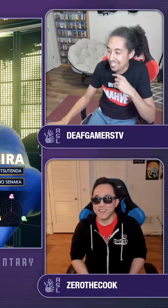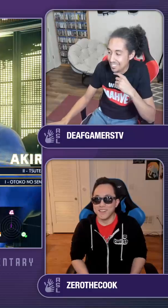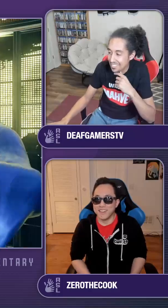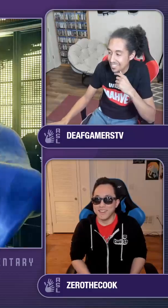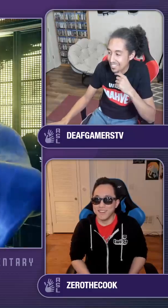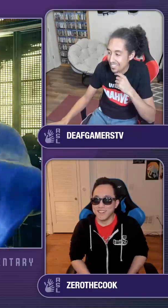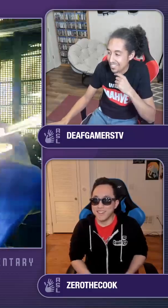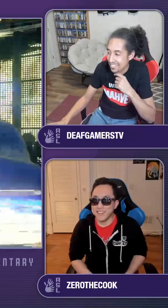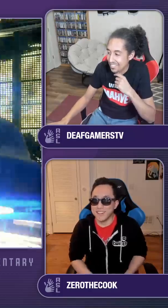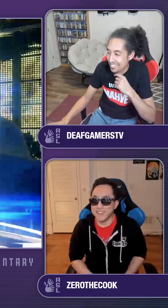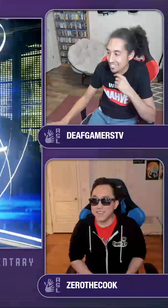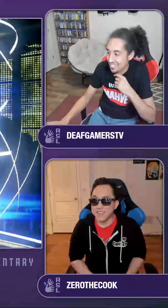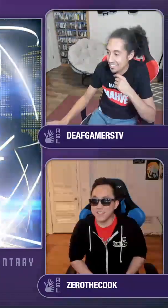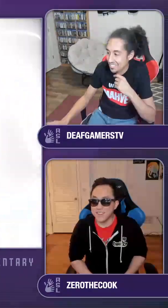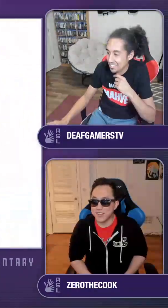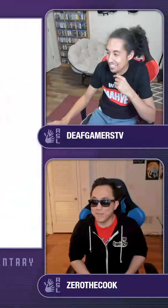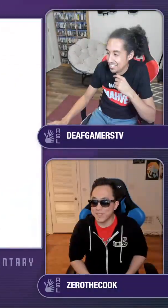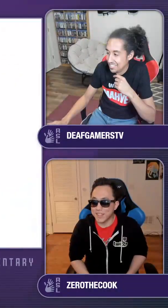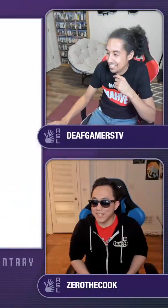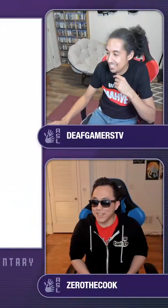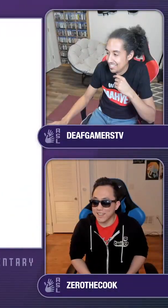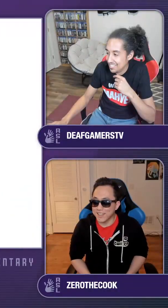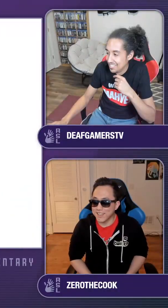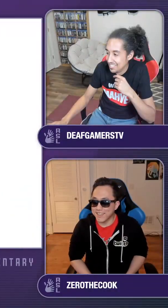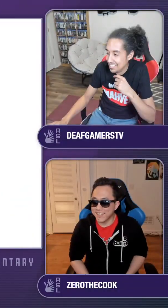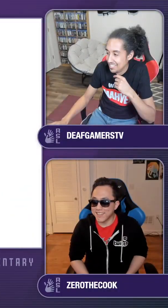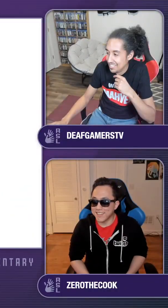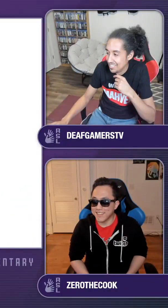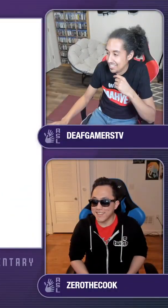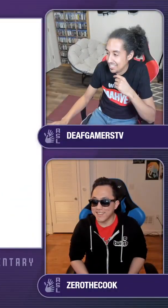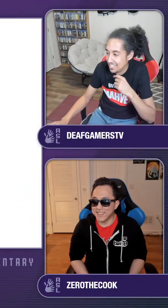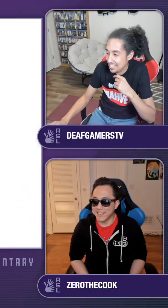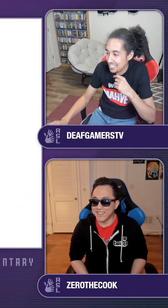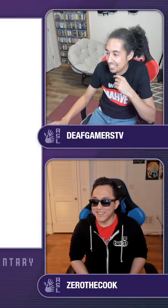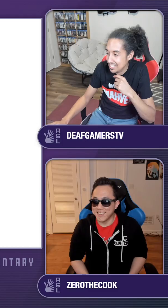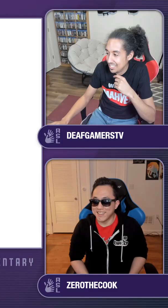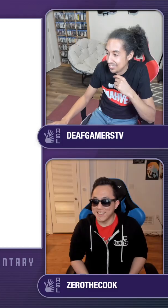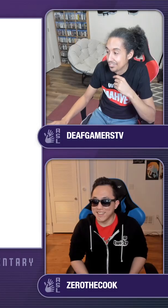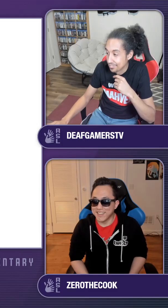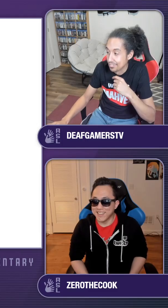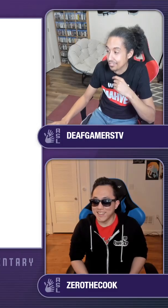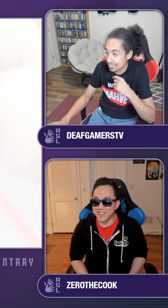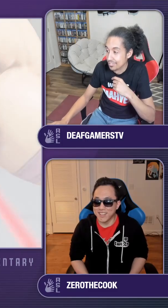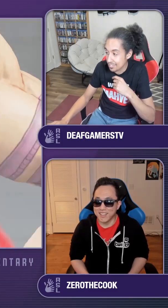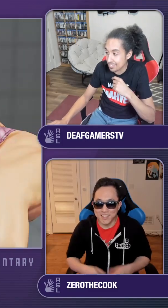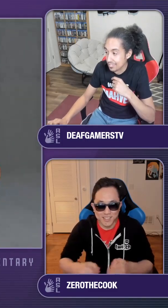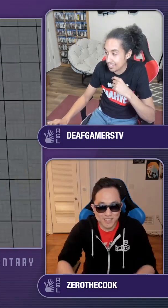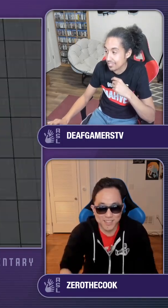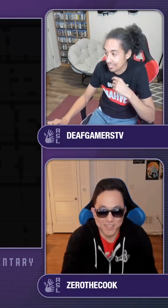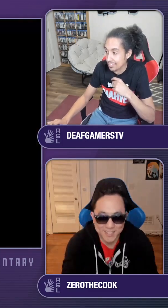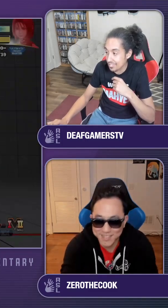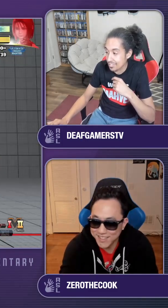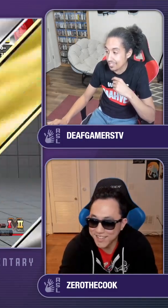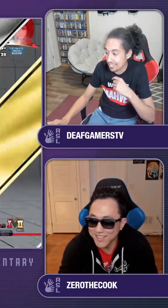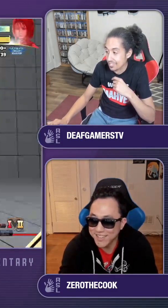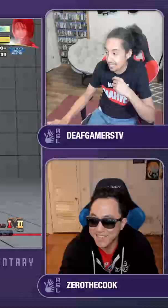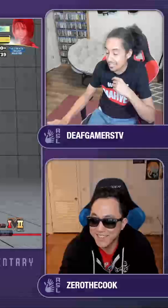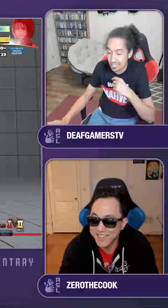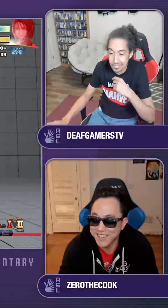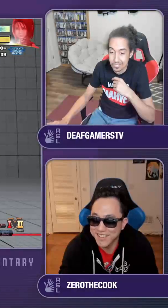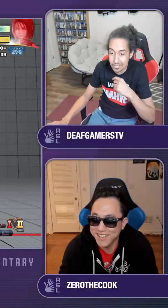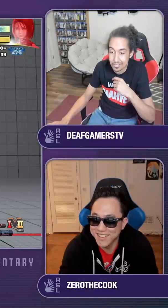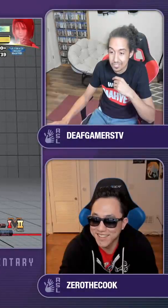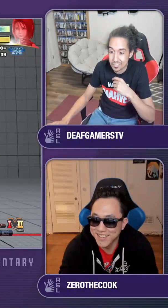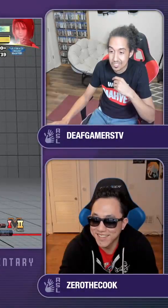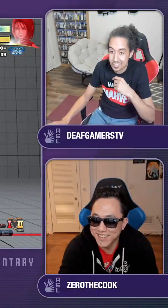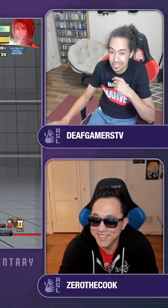skill. If you're so just it's nice joining to us see. now, just a little quick check-in. This is still top 8.